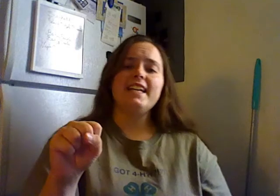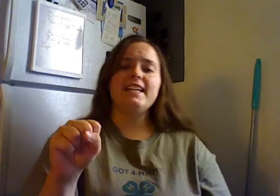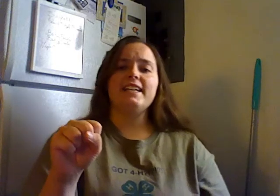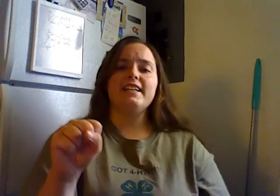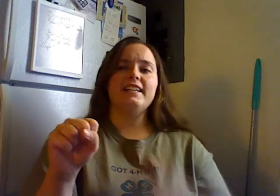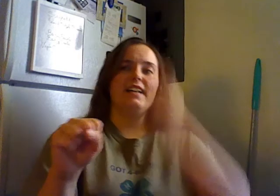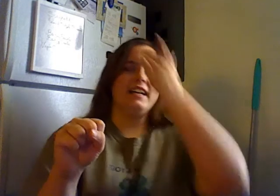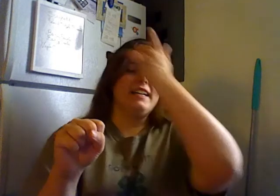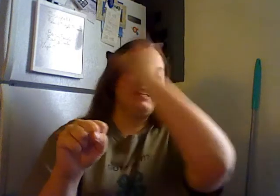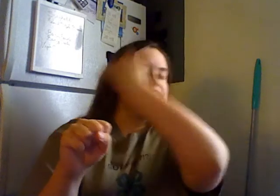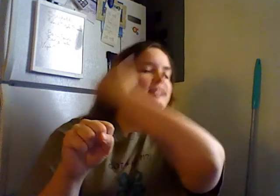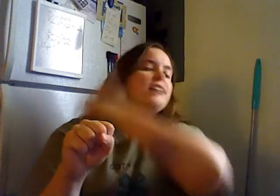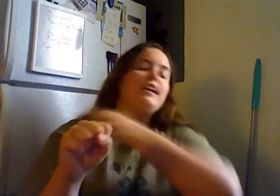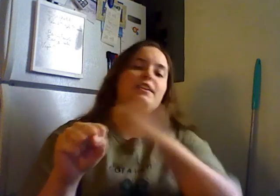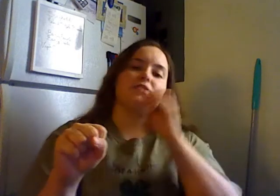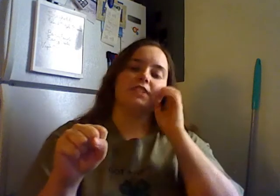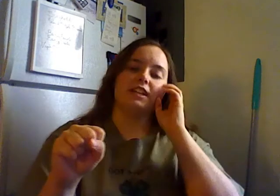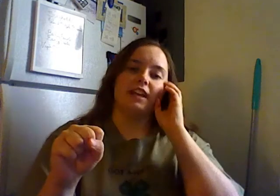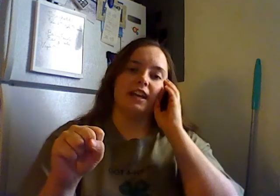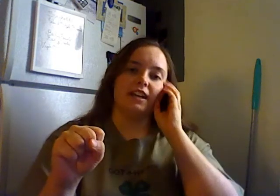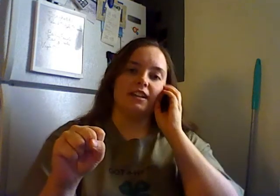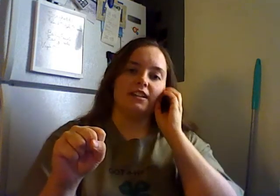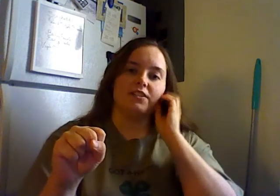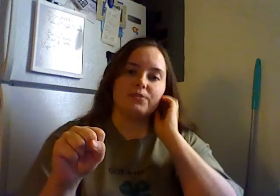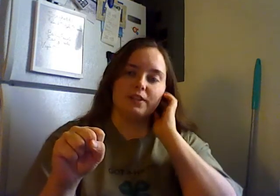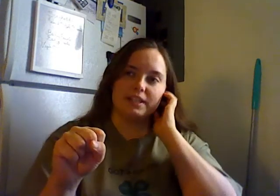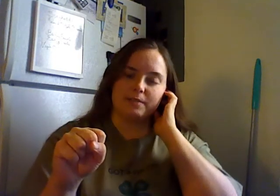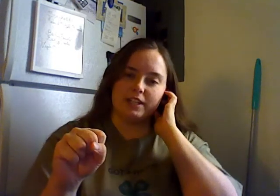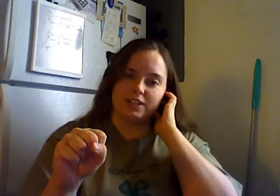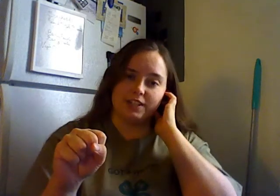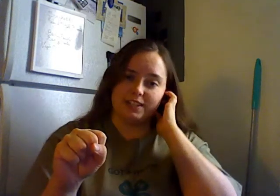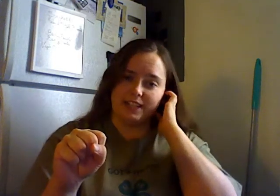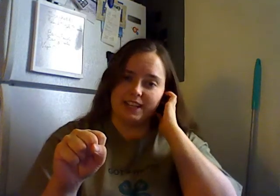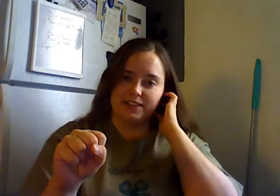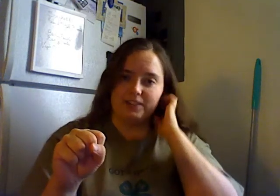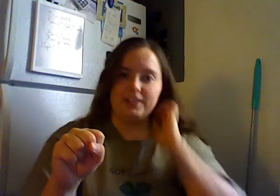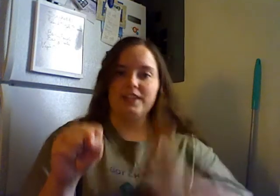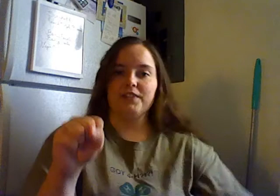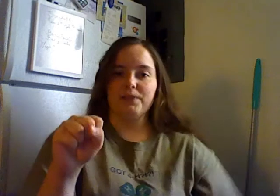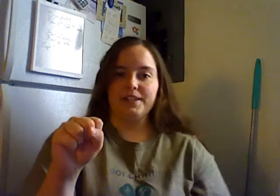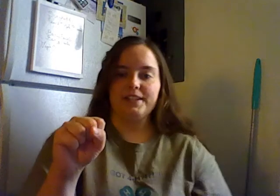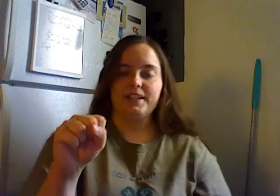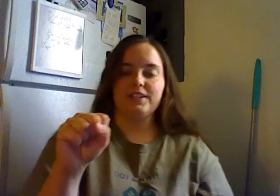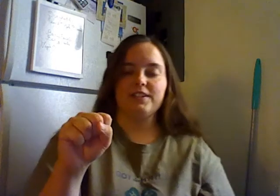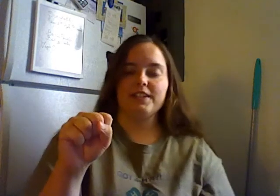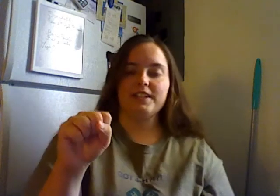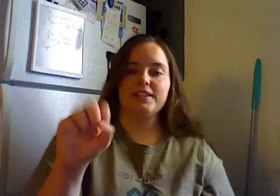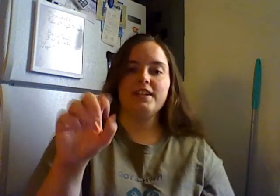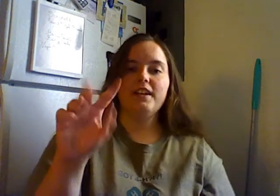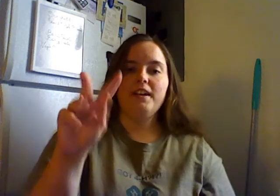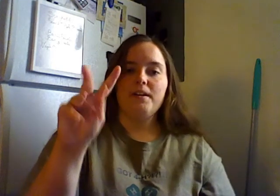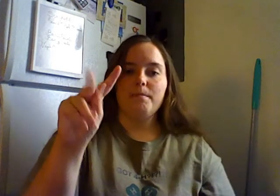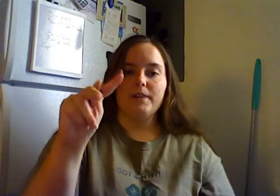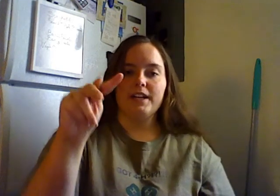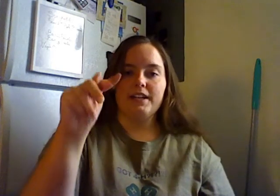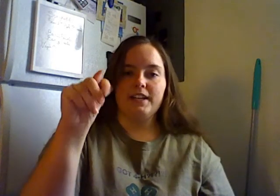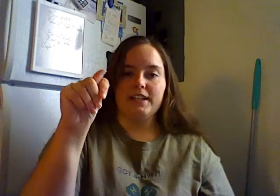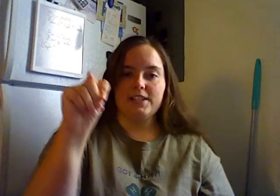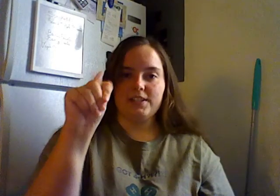T is kind of interesting, and there's really no explanation because I can't really think of a reason that it looks like this, but it's